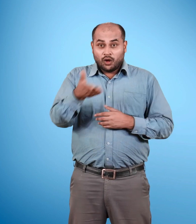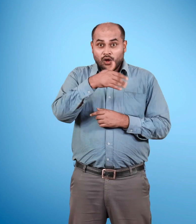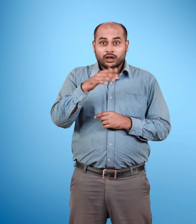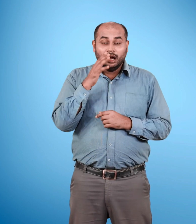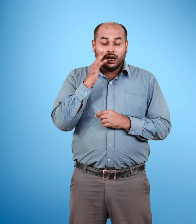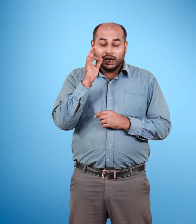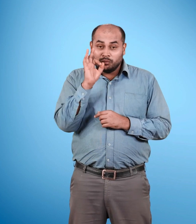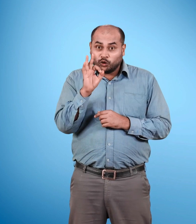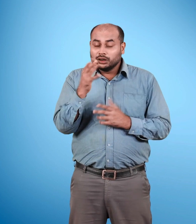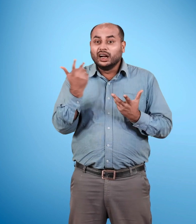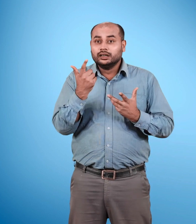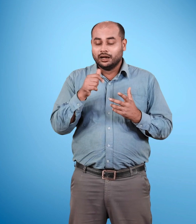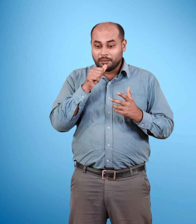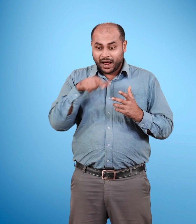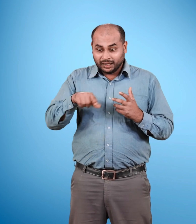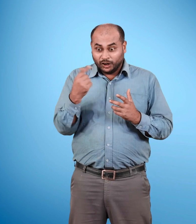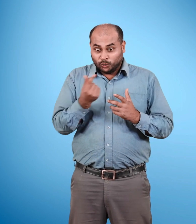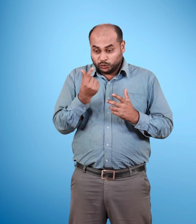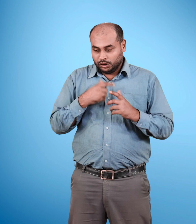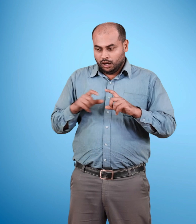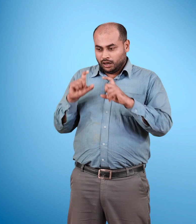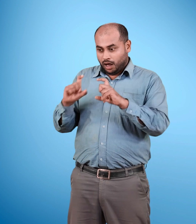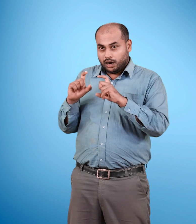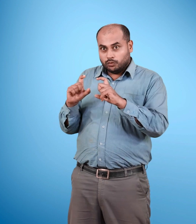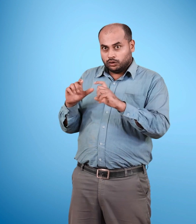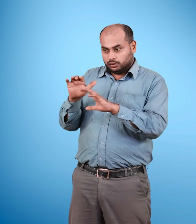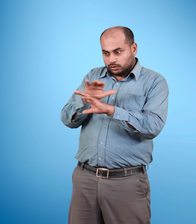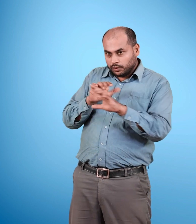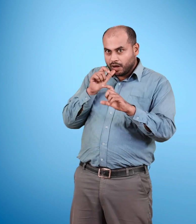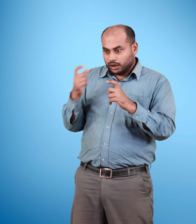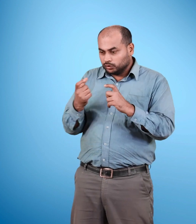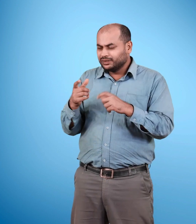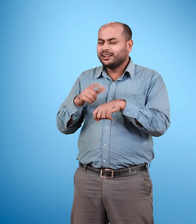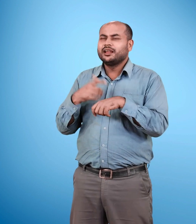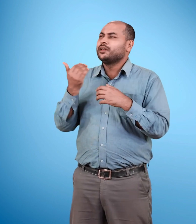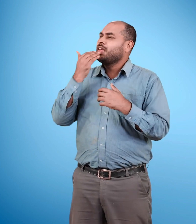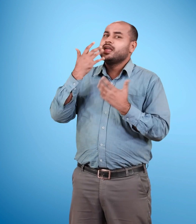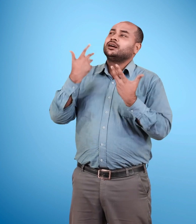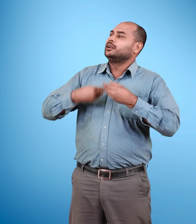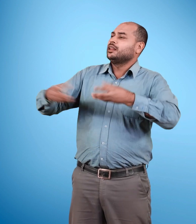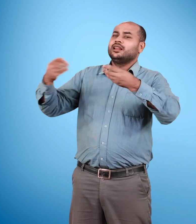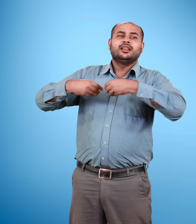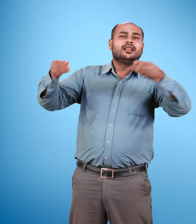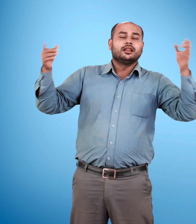Hence, it is very important that water is used carefully. We should take care not to waste